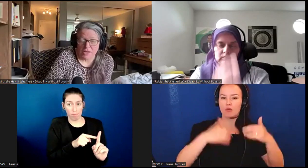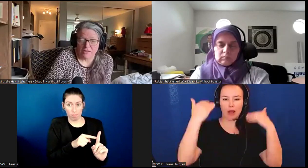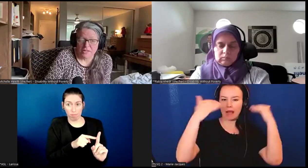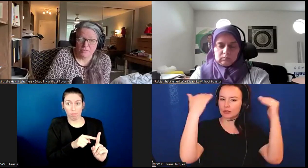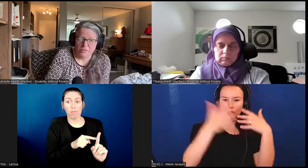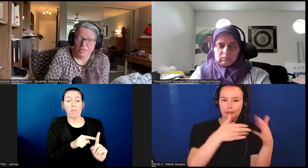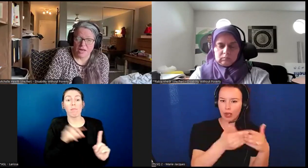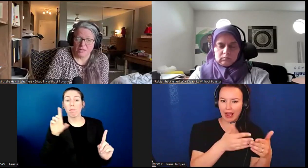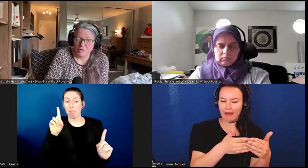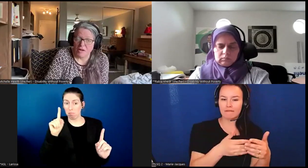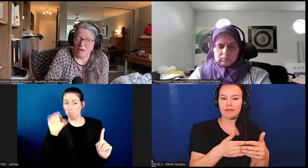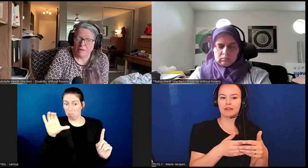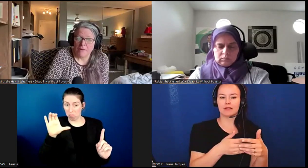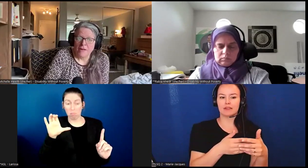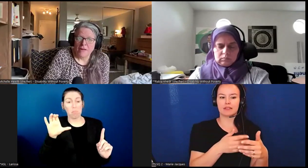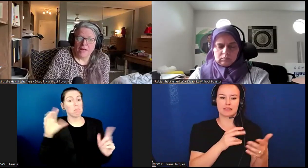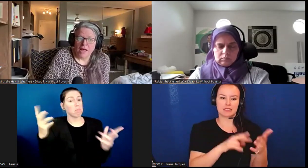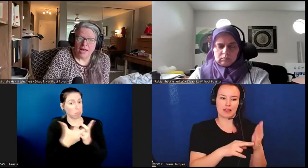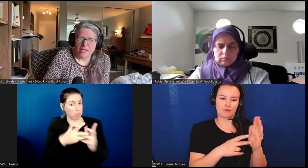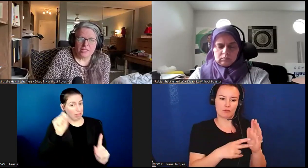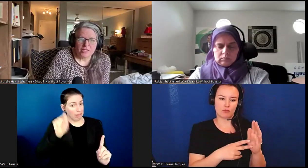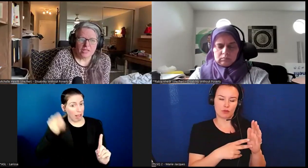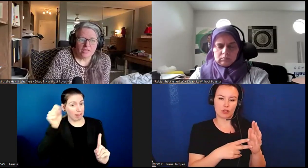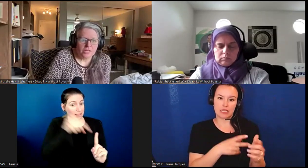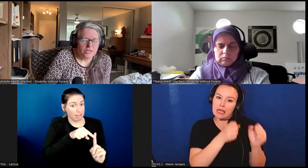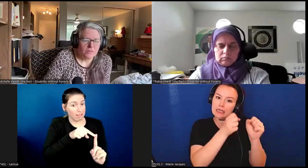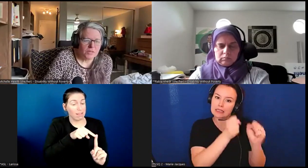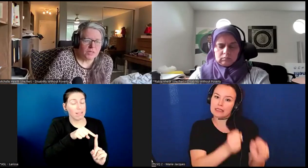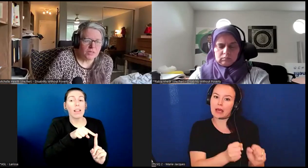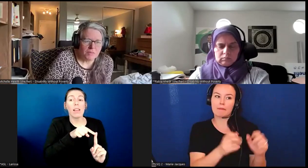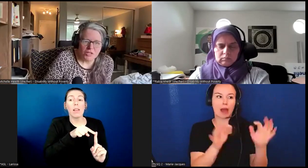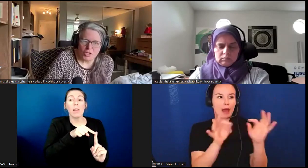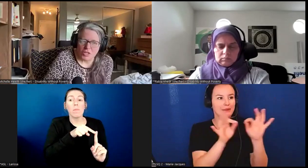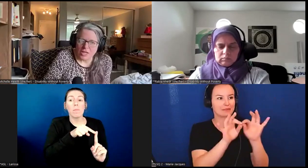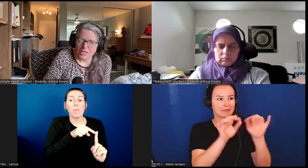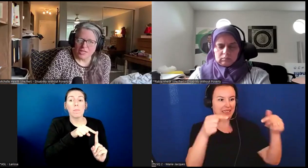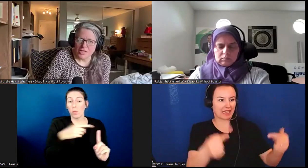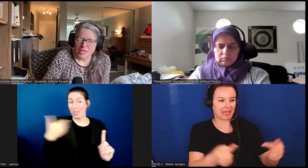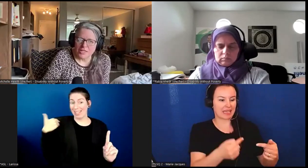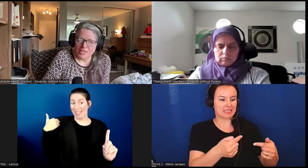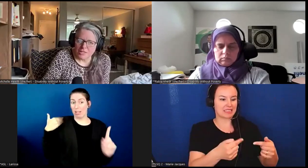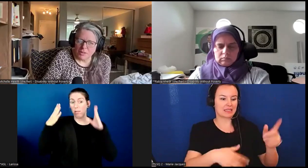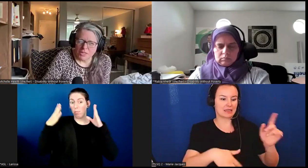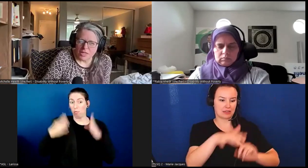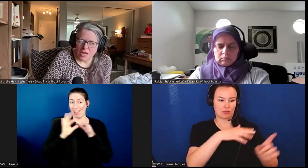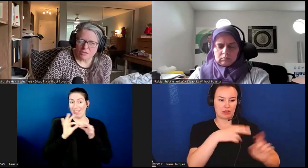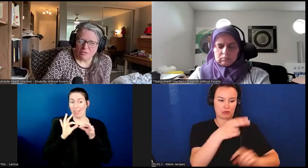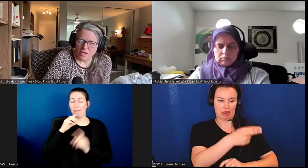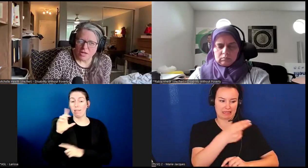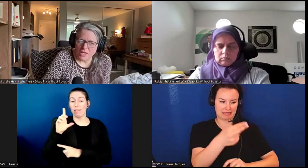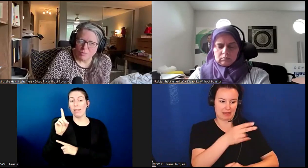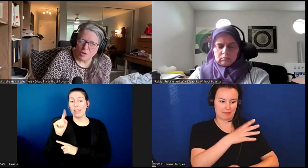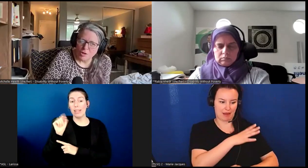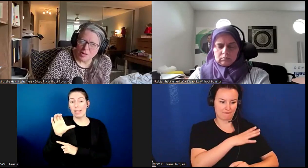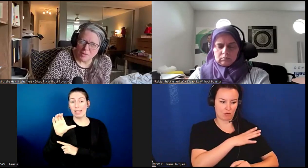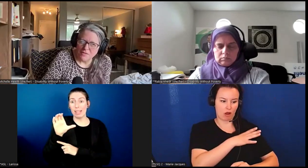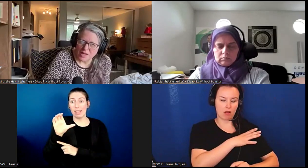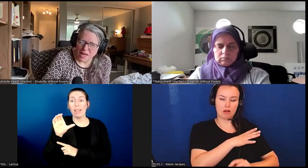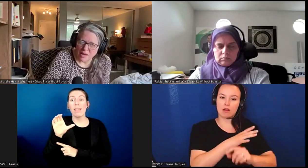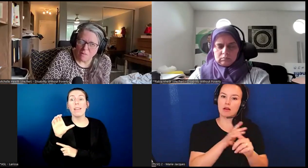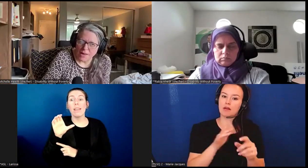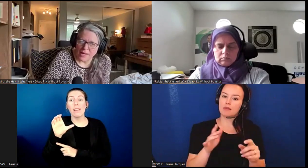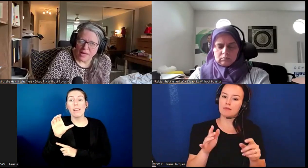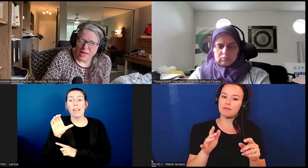able to get the disability tax credit. And as somebody had mentioned, the disability tax credit is becoming a bit